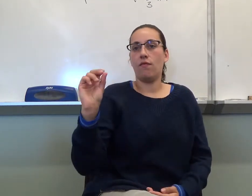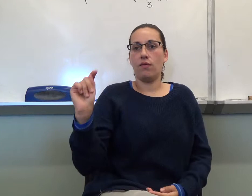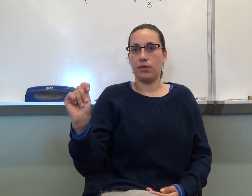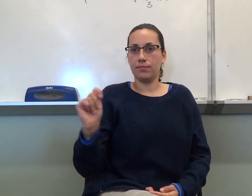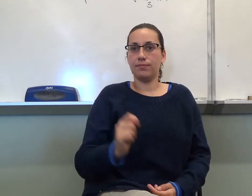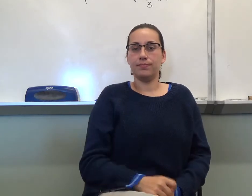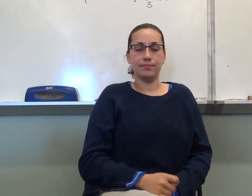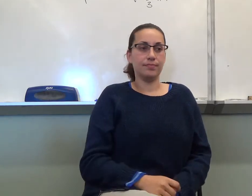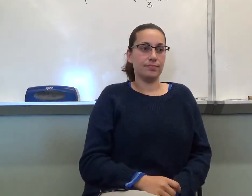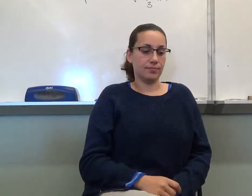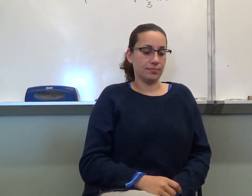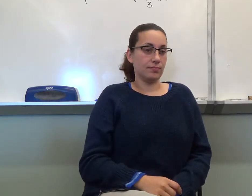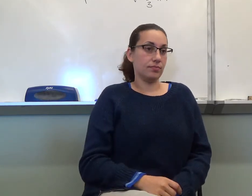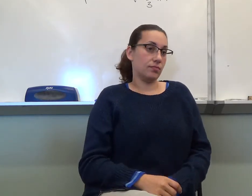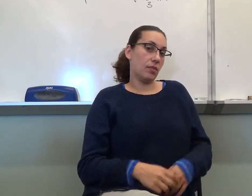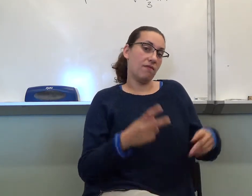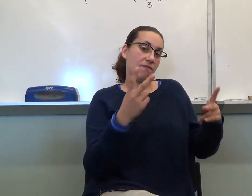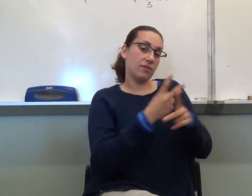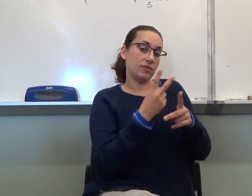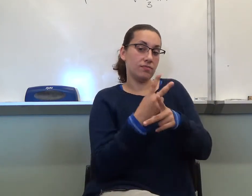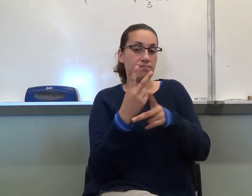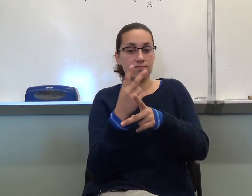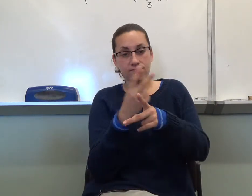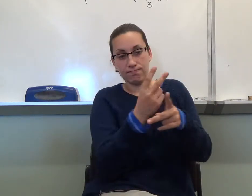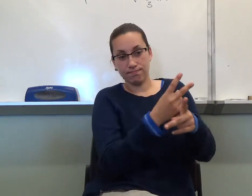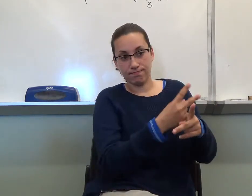Okay, so now we have to figure out the numbers and go from there.